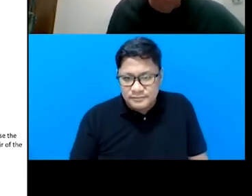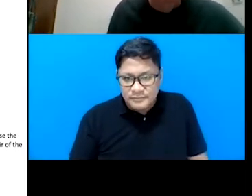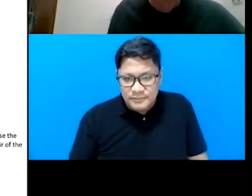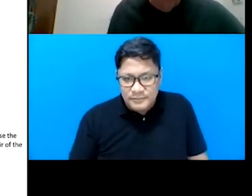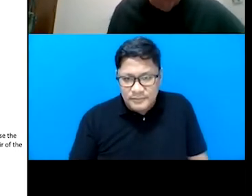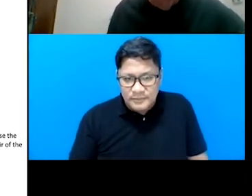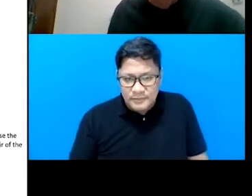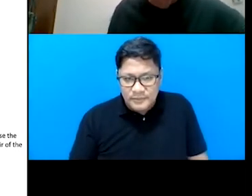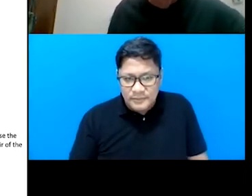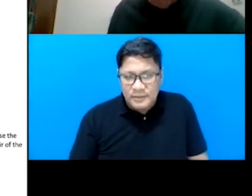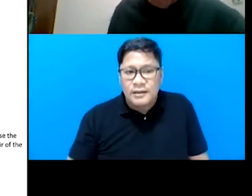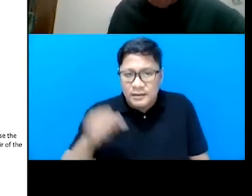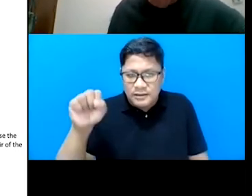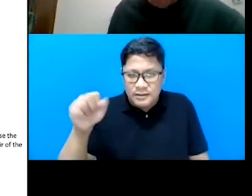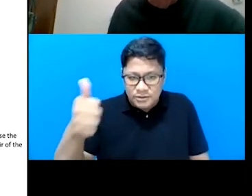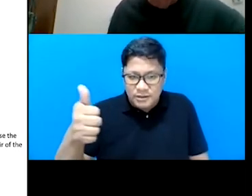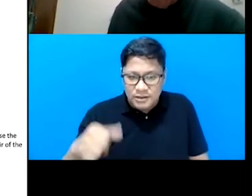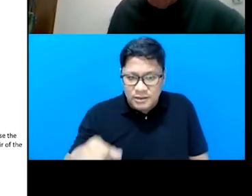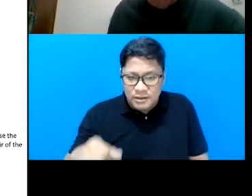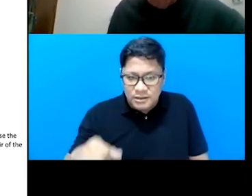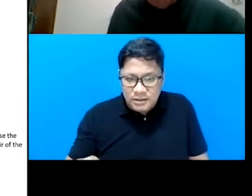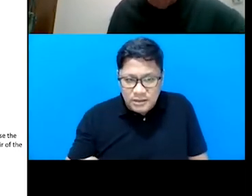Yes, okay. And then in the first